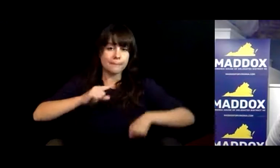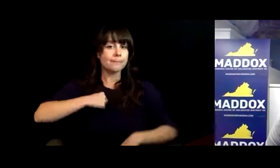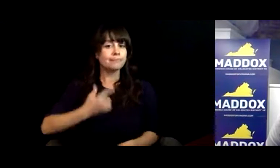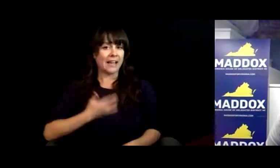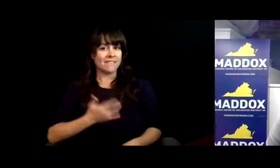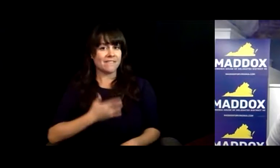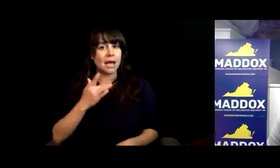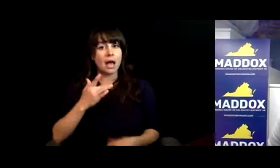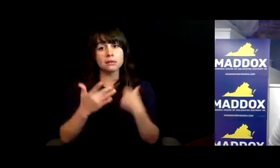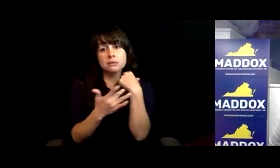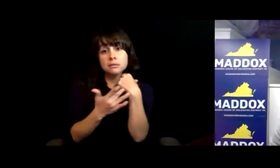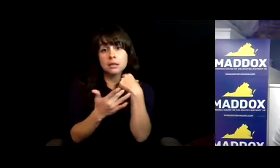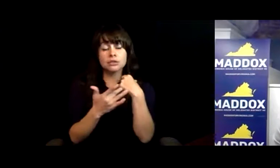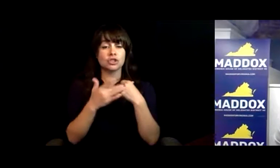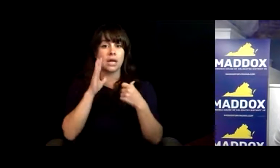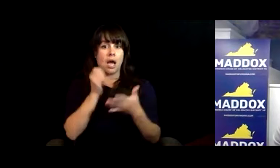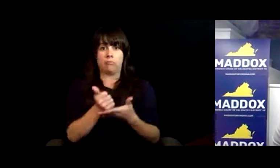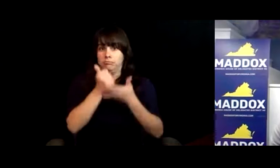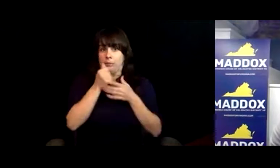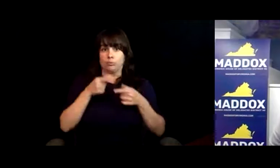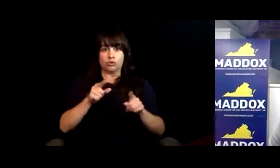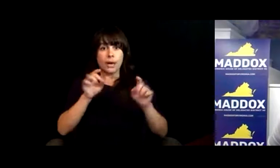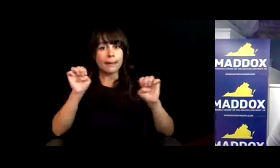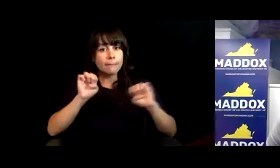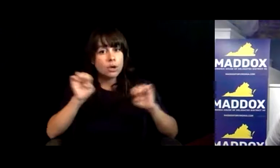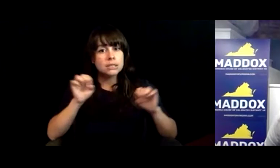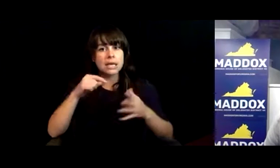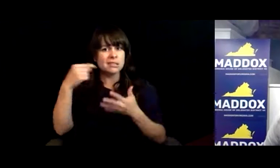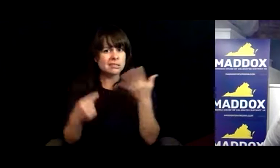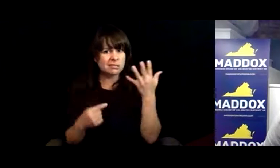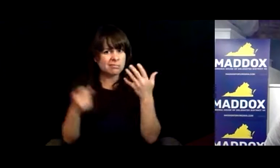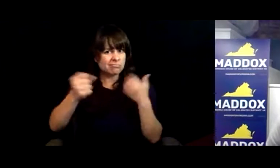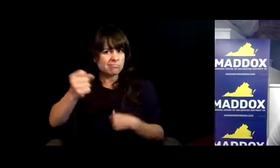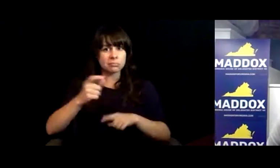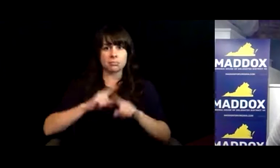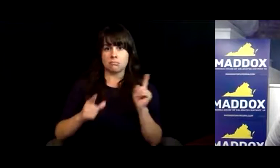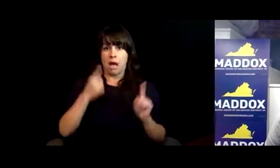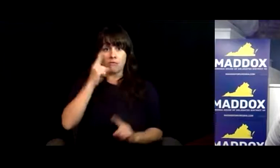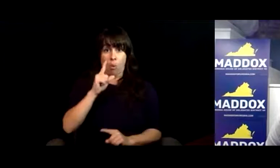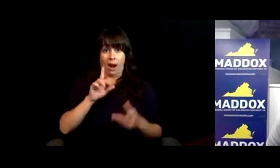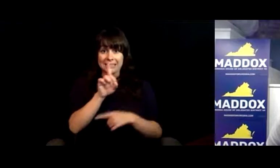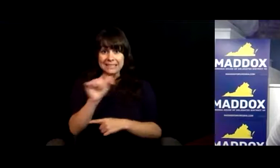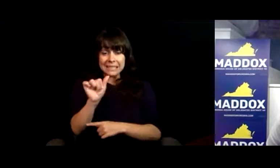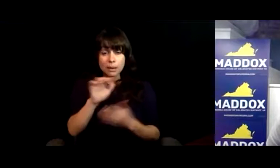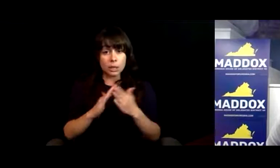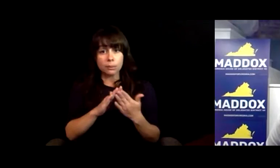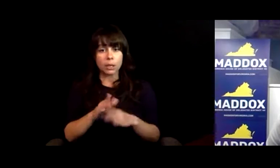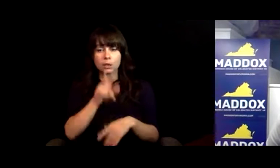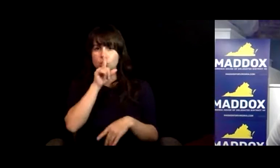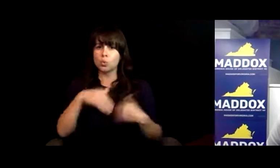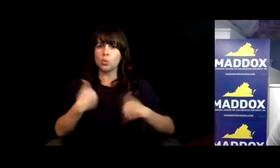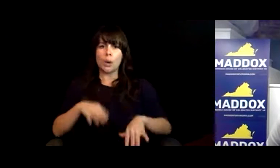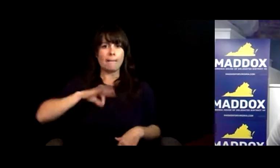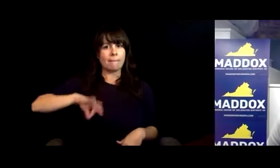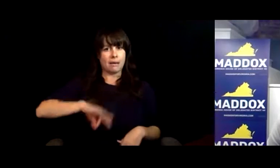technology certainly gives us a leg up in emergencies. And I think that for the disabled community, it's especially useful, and we